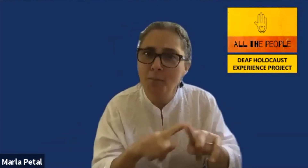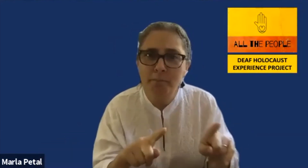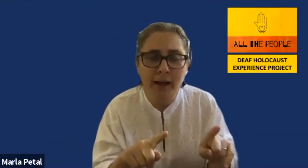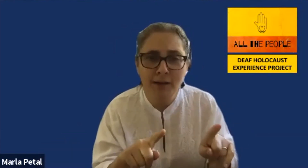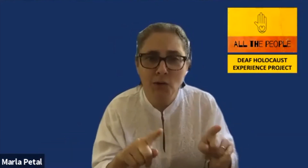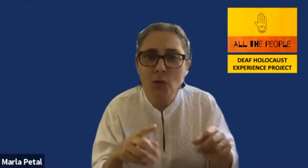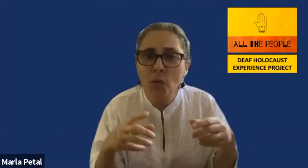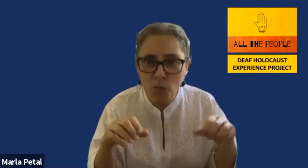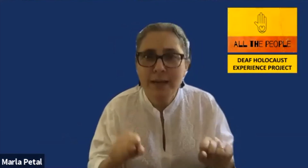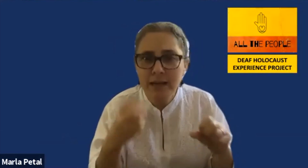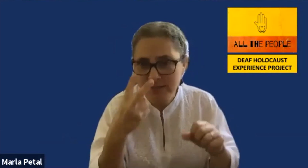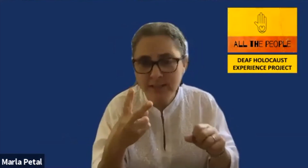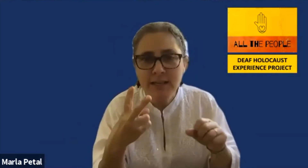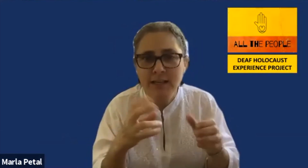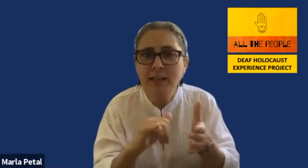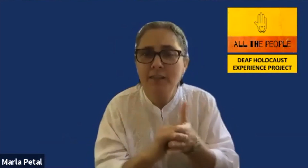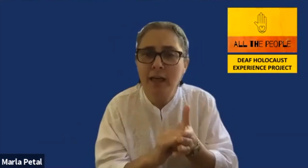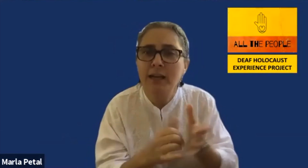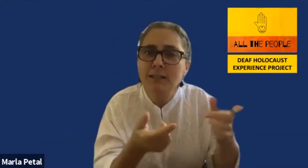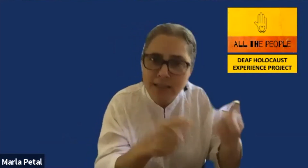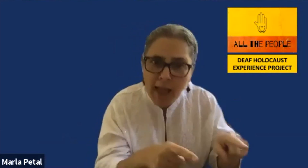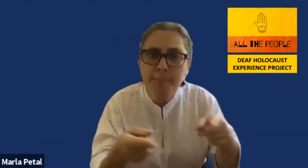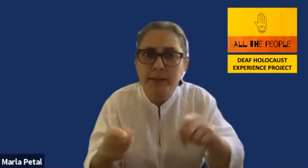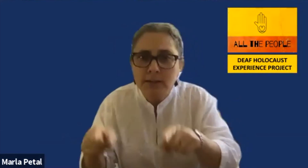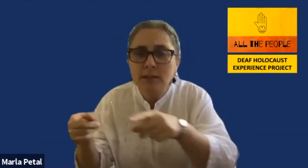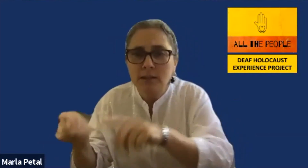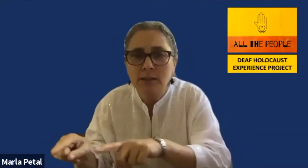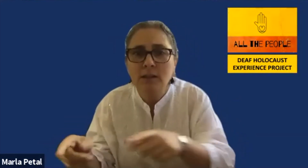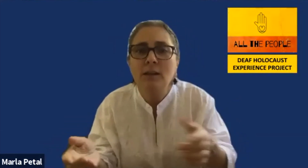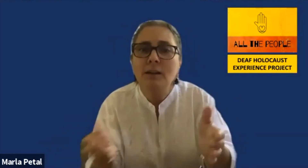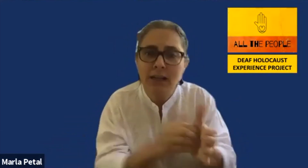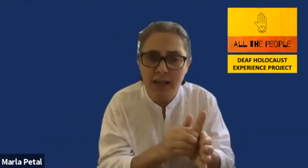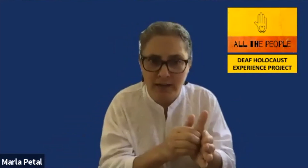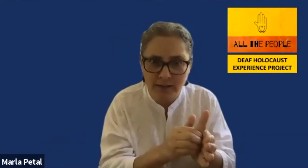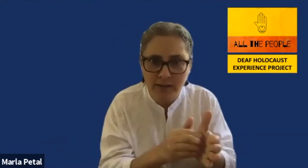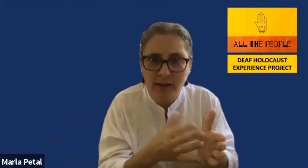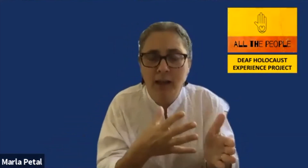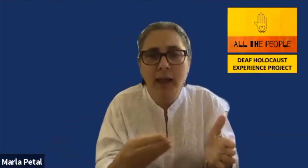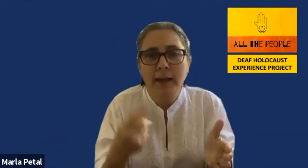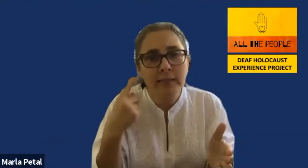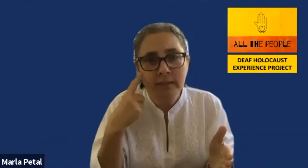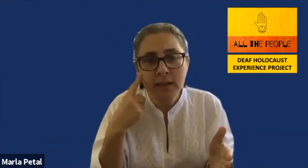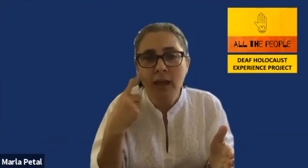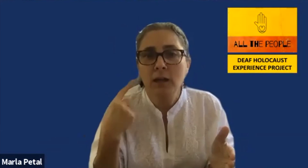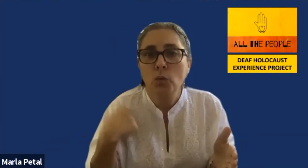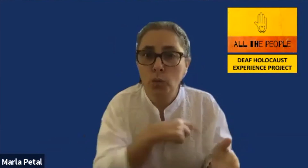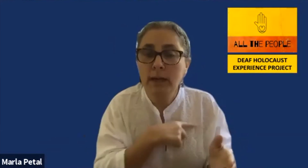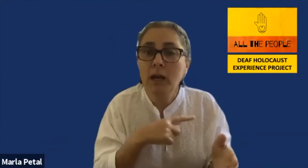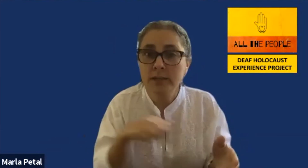but we can see that it's happened again. And I think that we